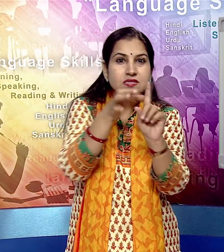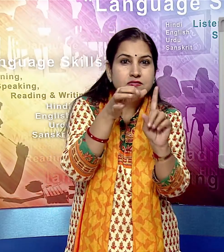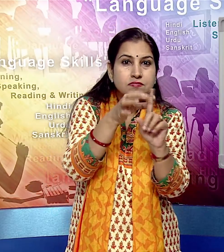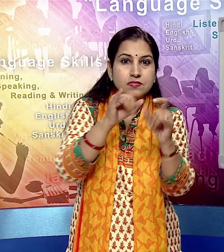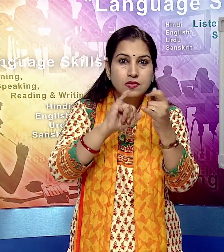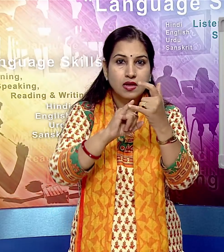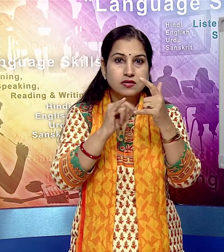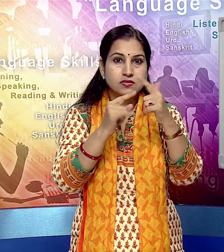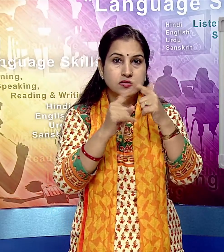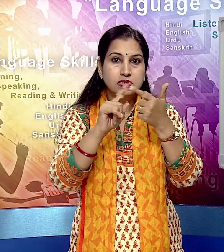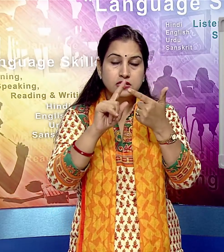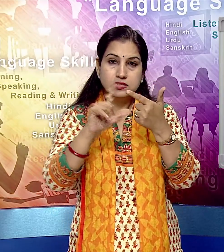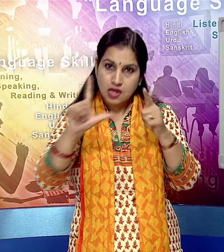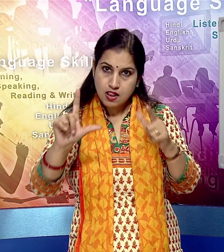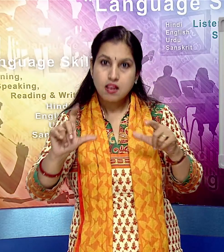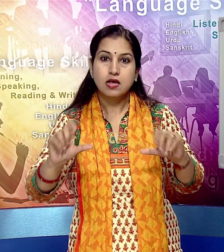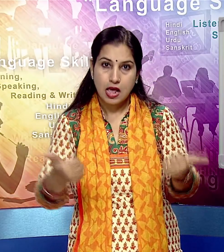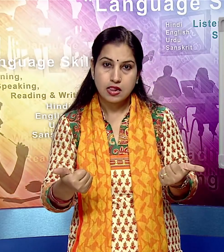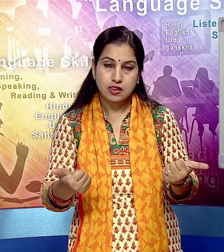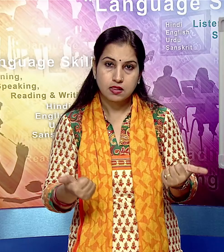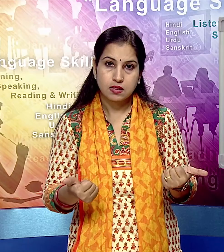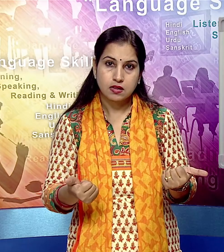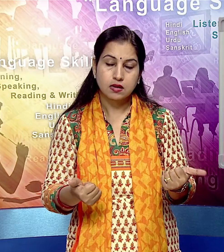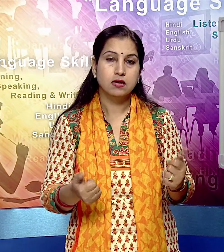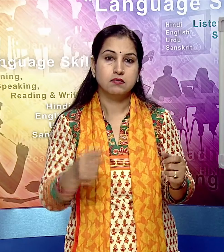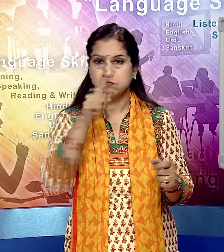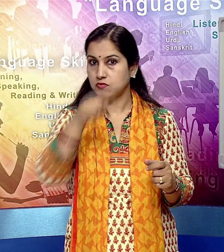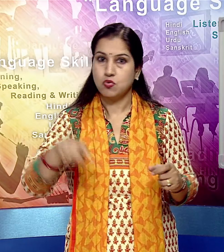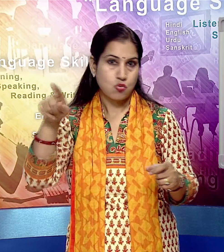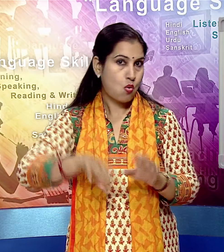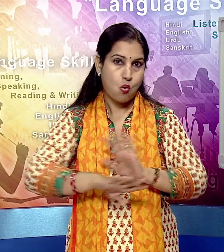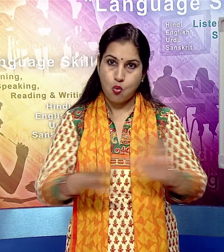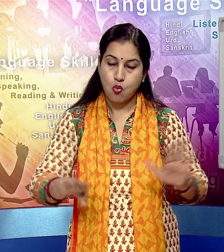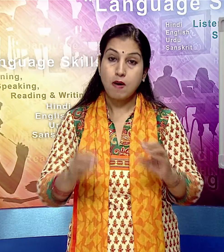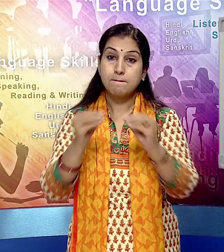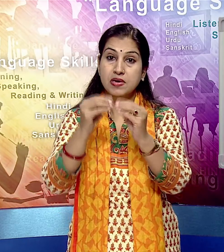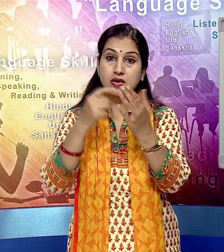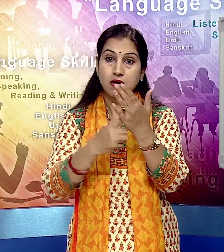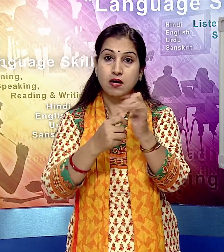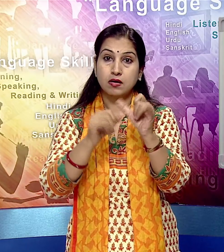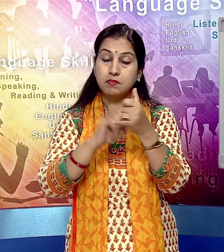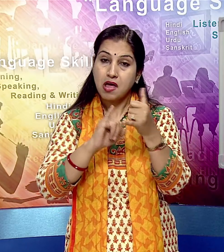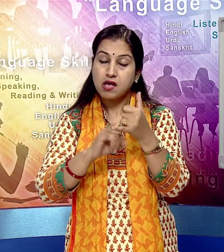brass utensils are not to be used in the microwave oven.